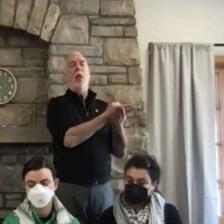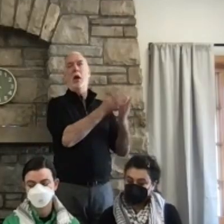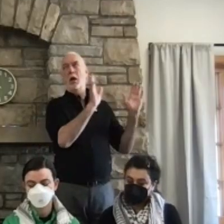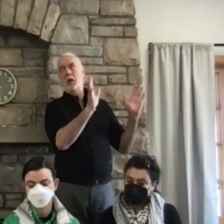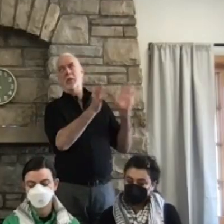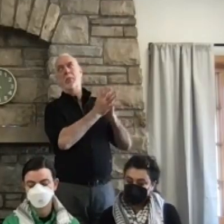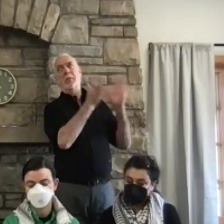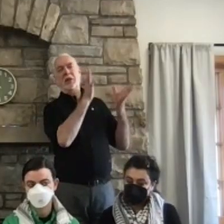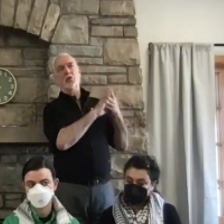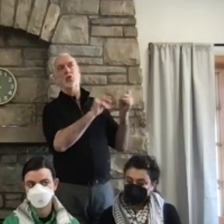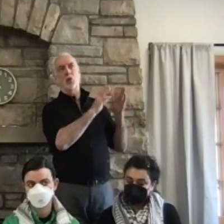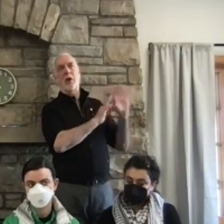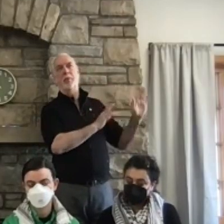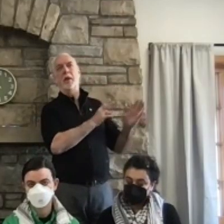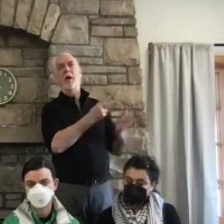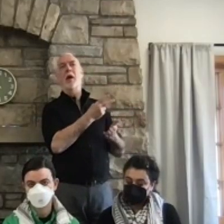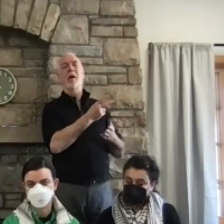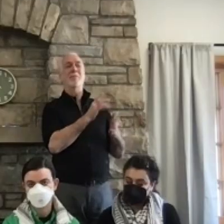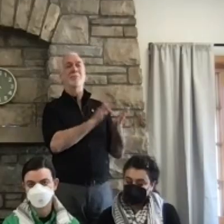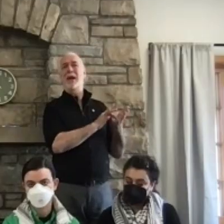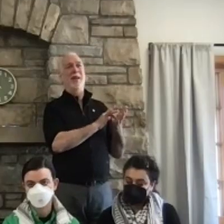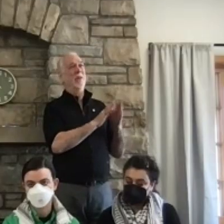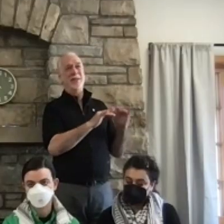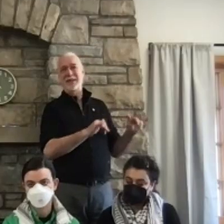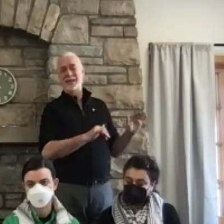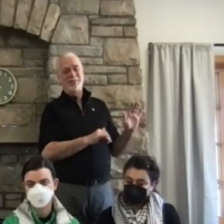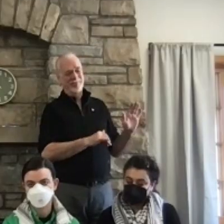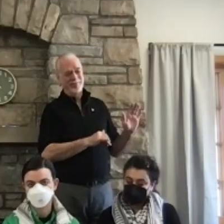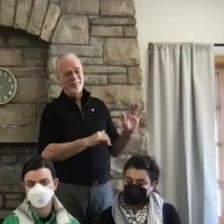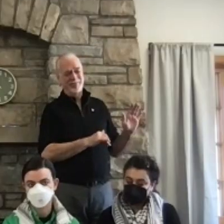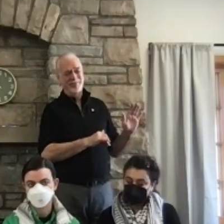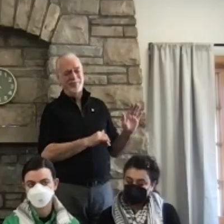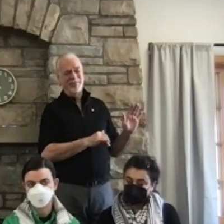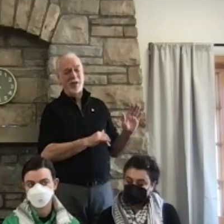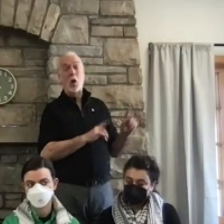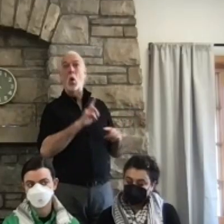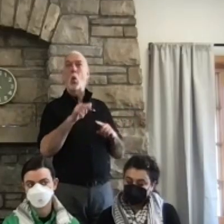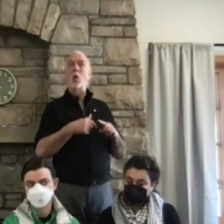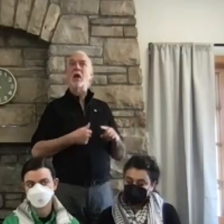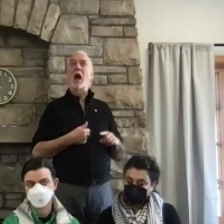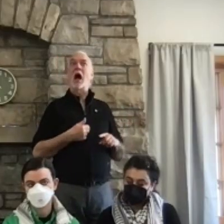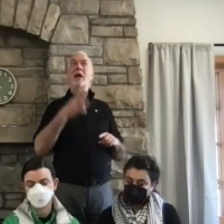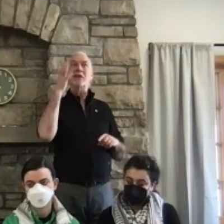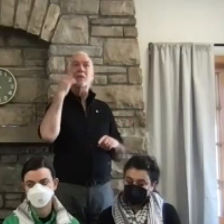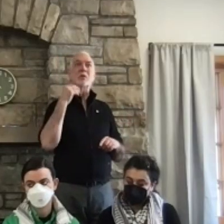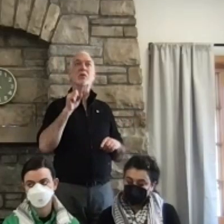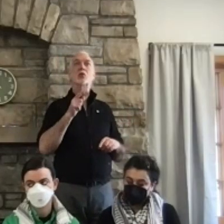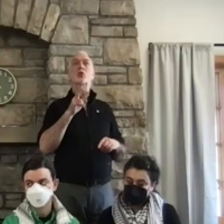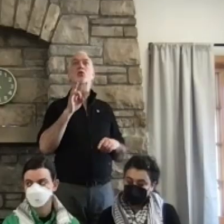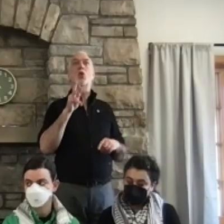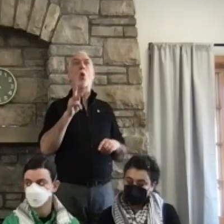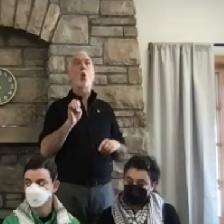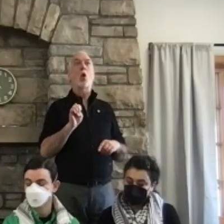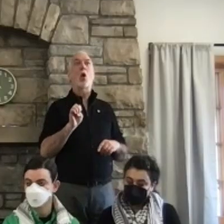like, our medical systems, by the way. I mean, at one point while I was having the stroke, they didn't believe me and they forged my signature